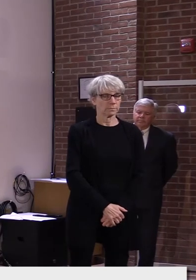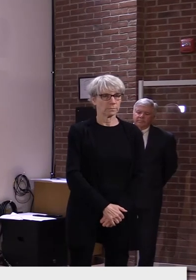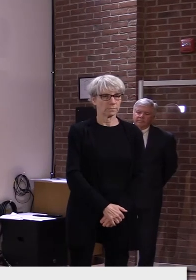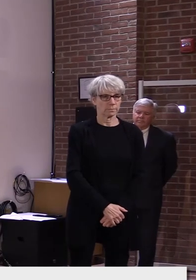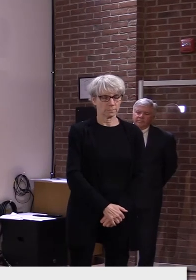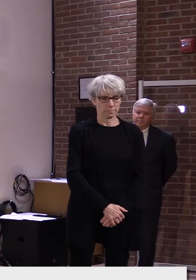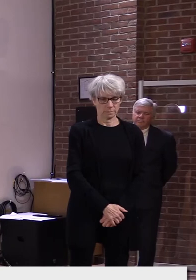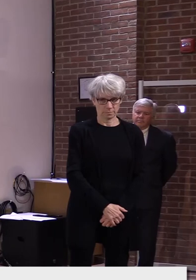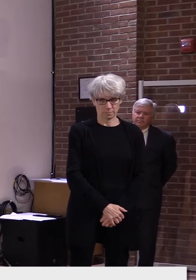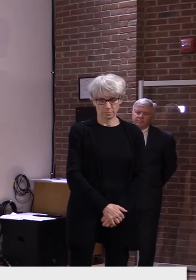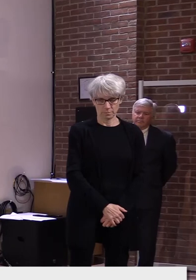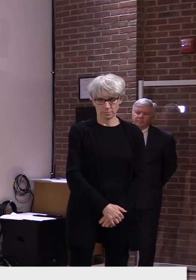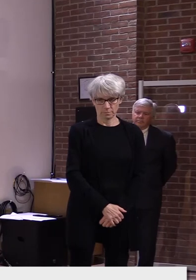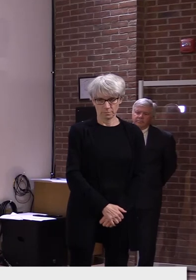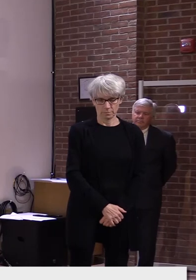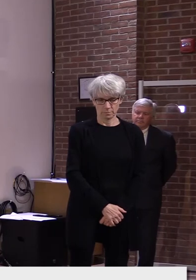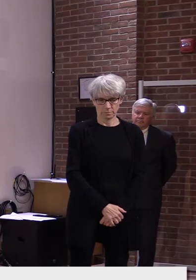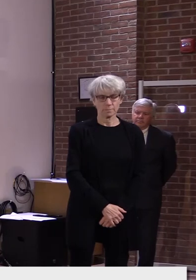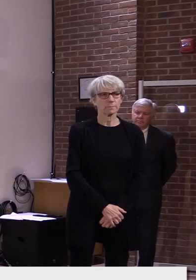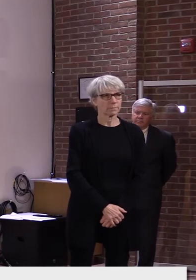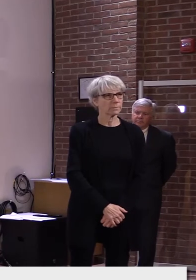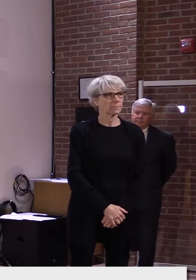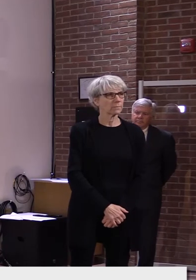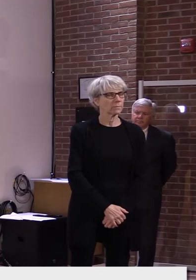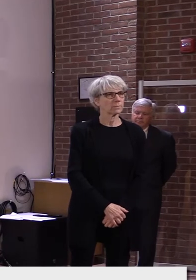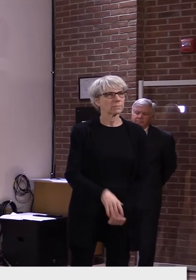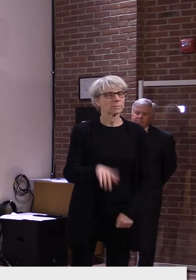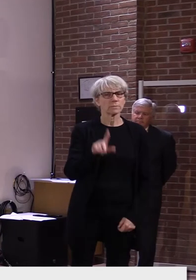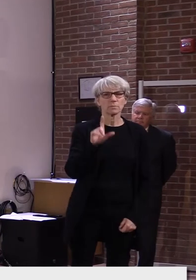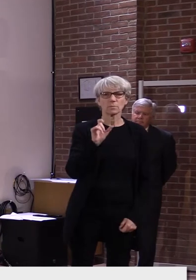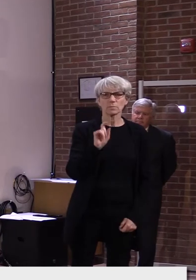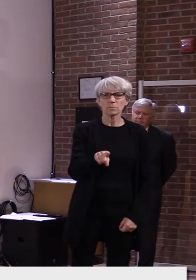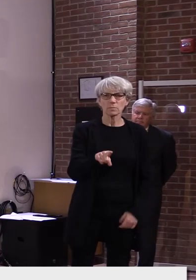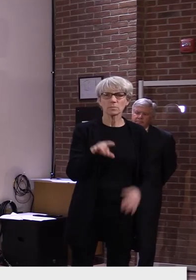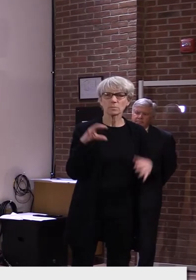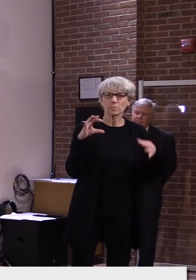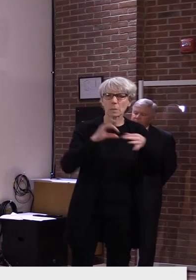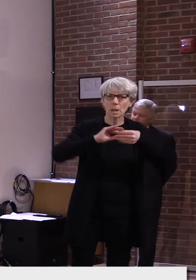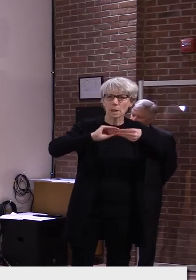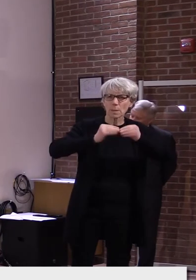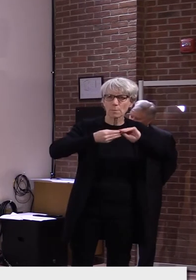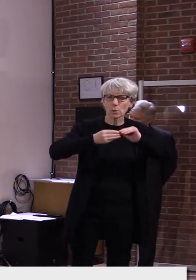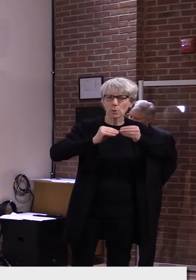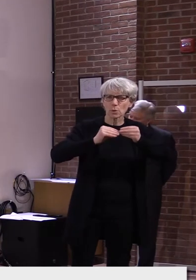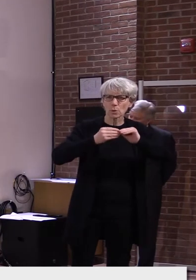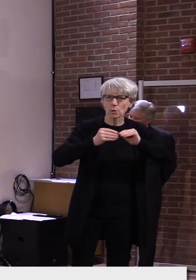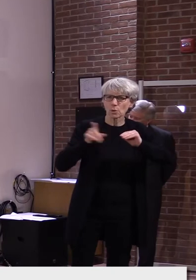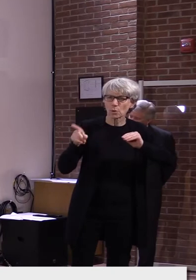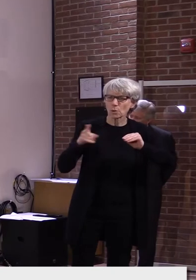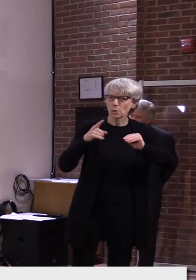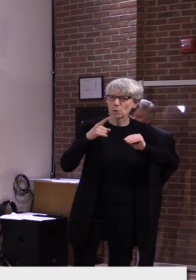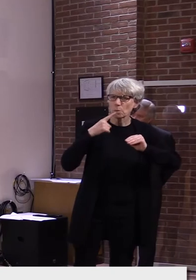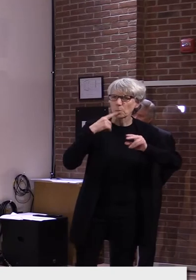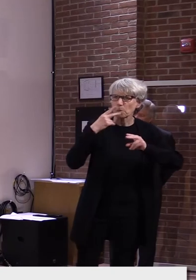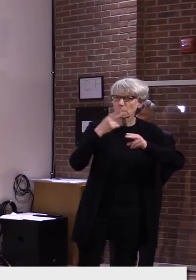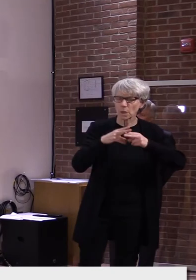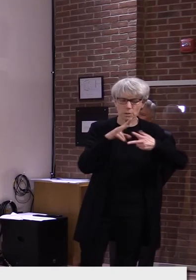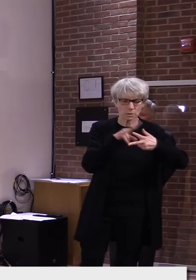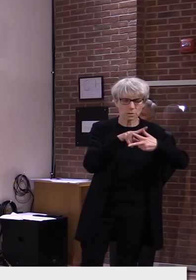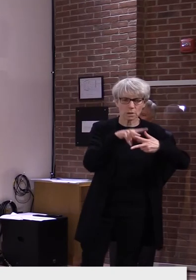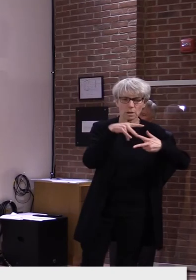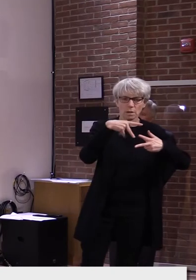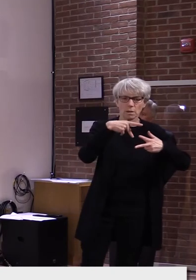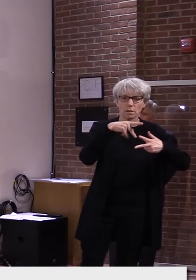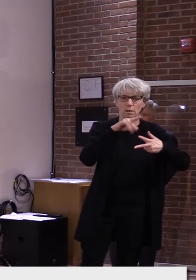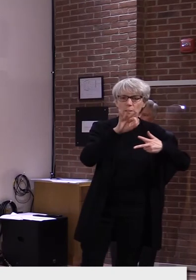Thanks, Jason. I had a question about the number of vaccines. So what was our federal allotment last week, and did